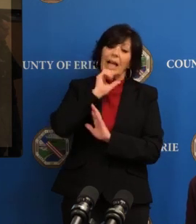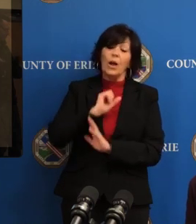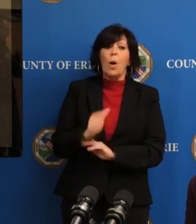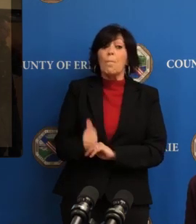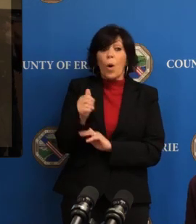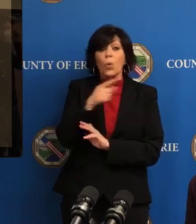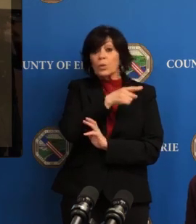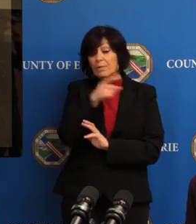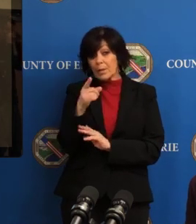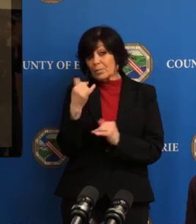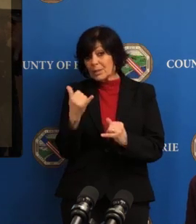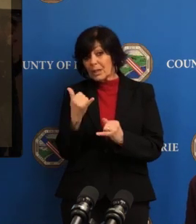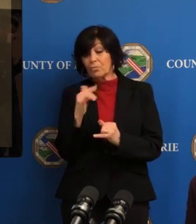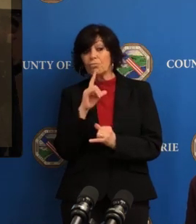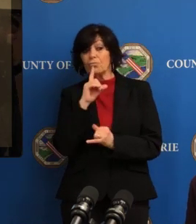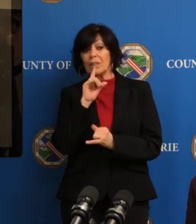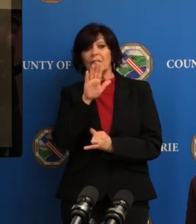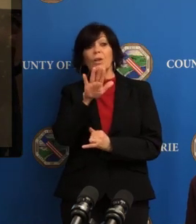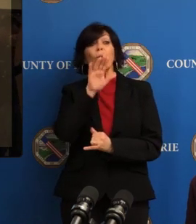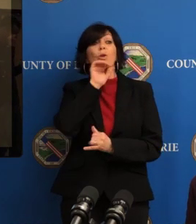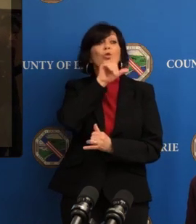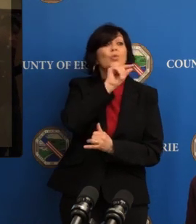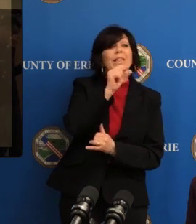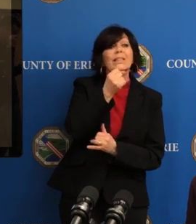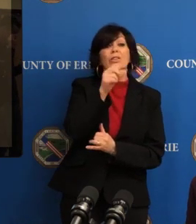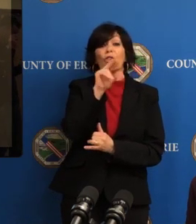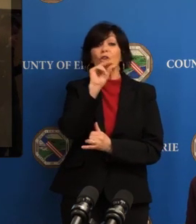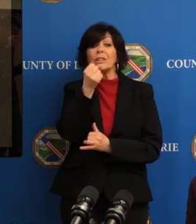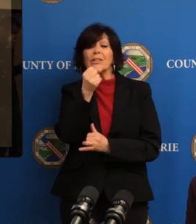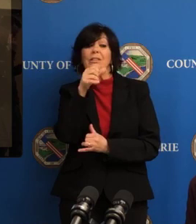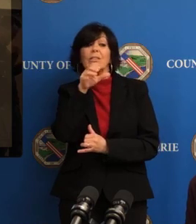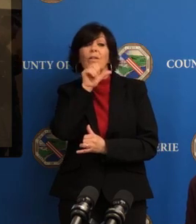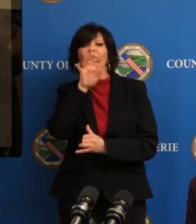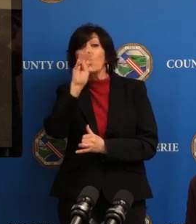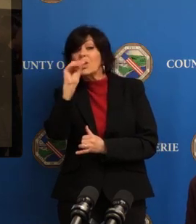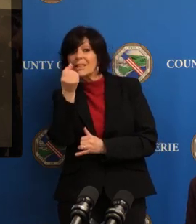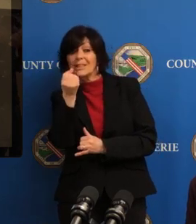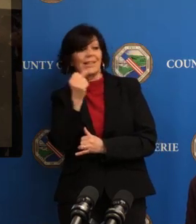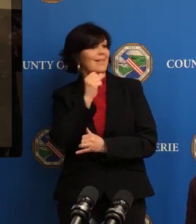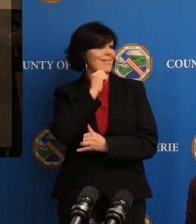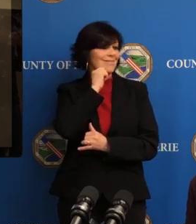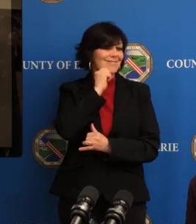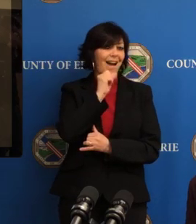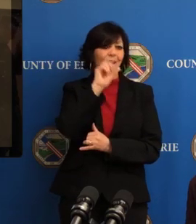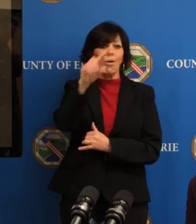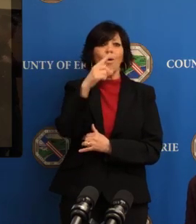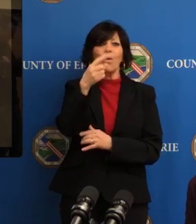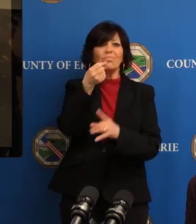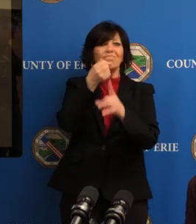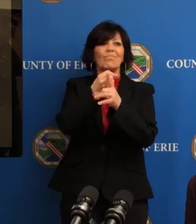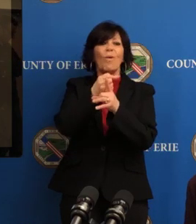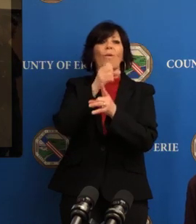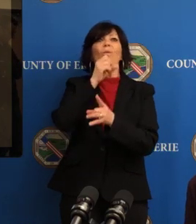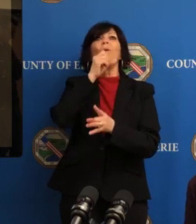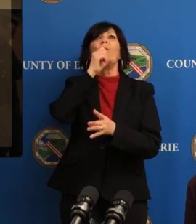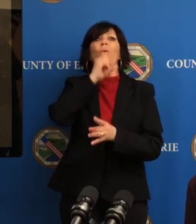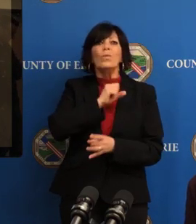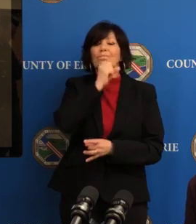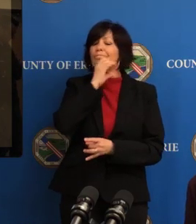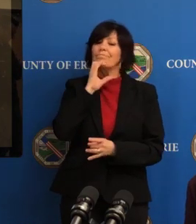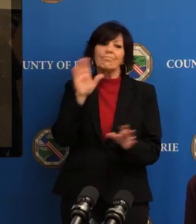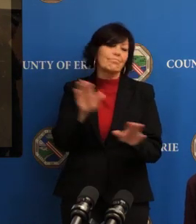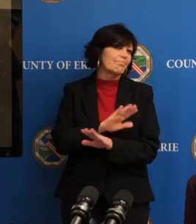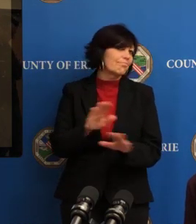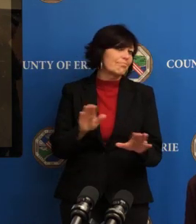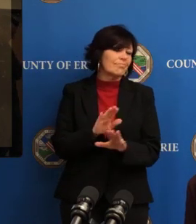of them are in their 20s, 30s, and 40s. So this is not just a severe disease among the